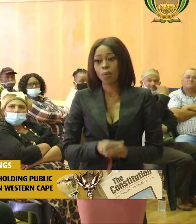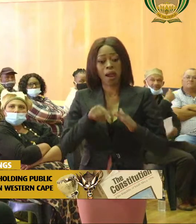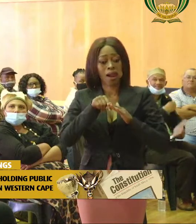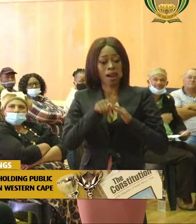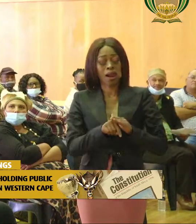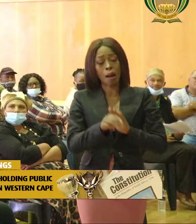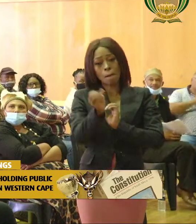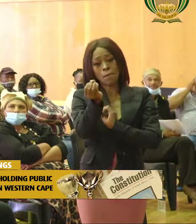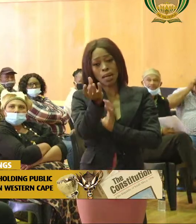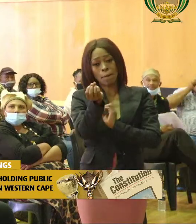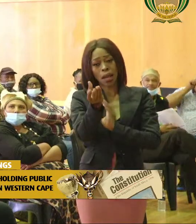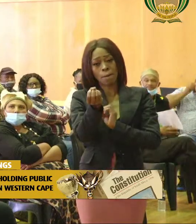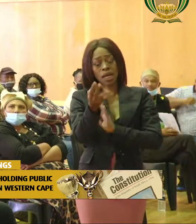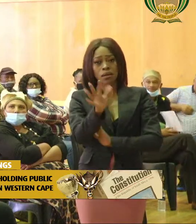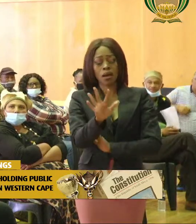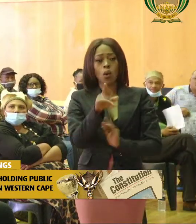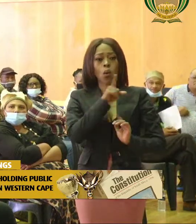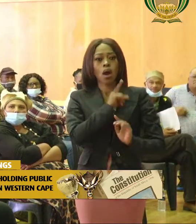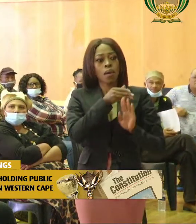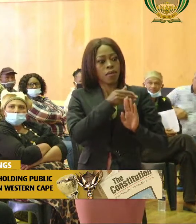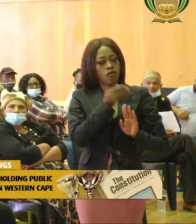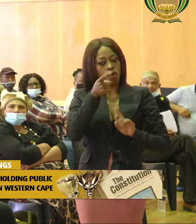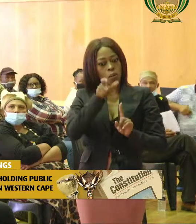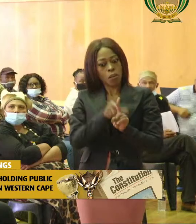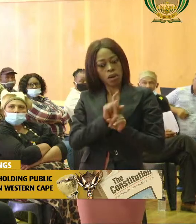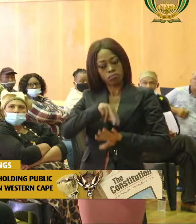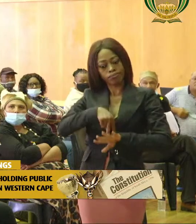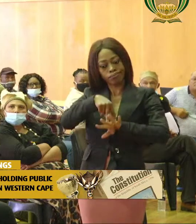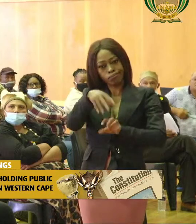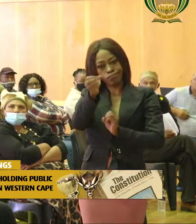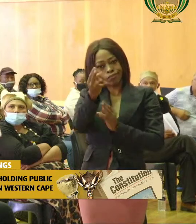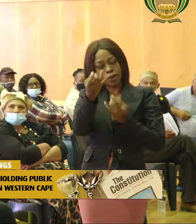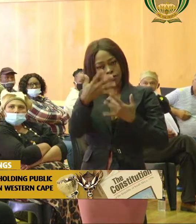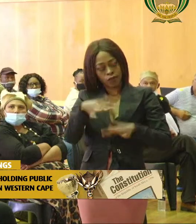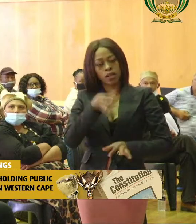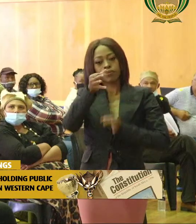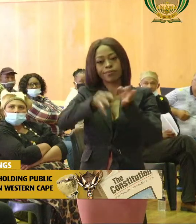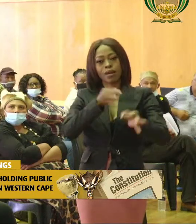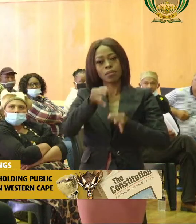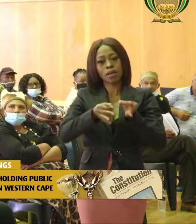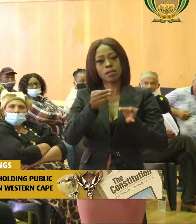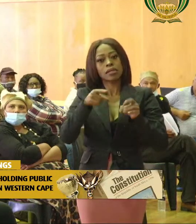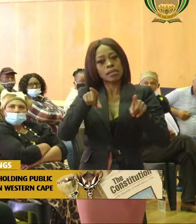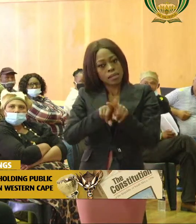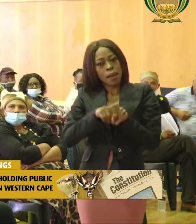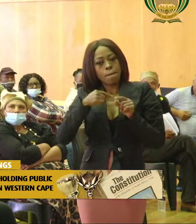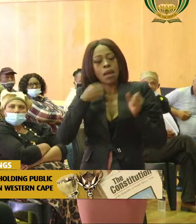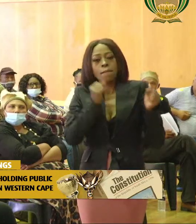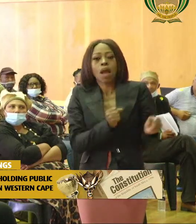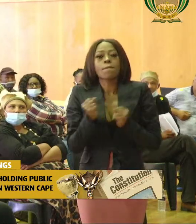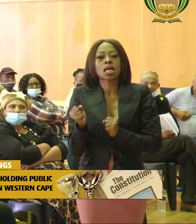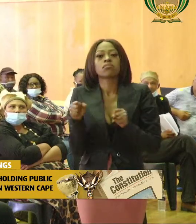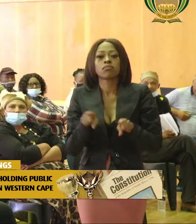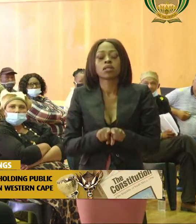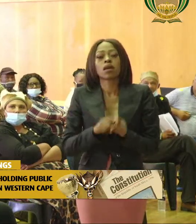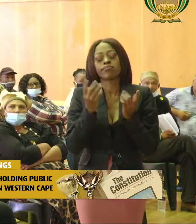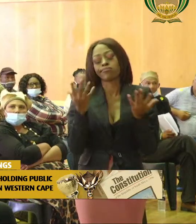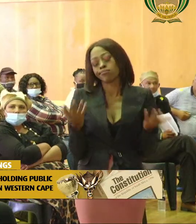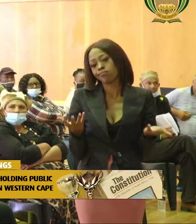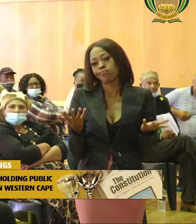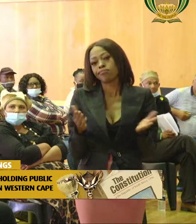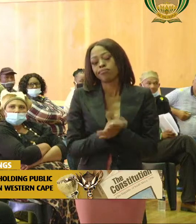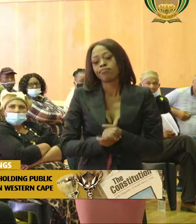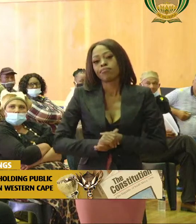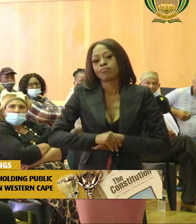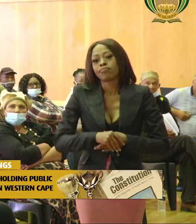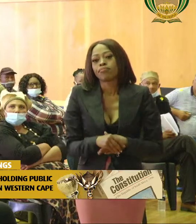because the previous speaker has touched on is the same submissions which I was going to make as already alluded